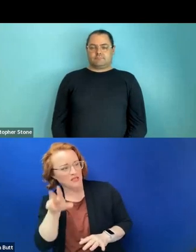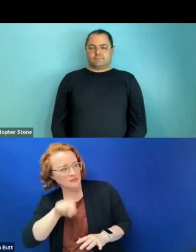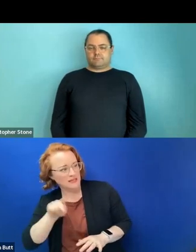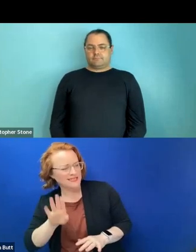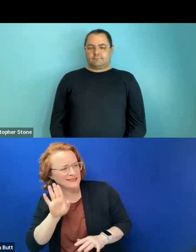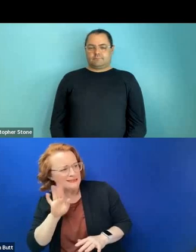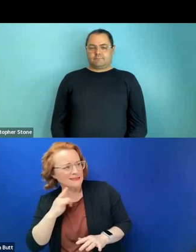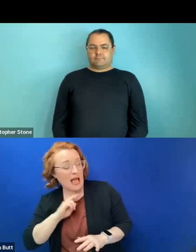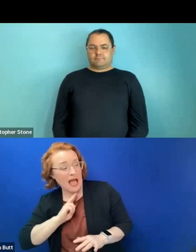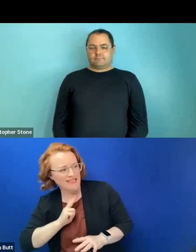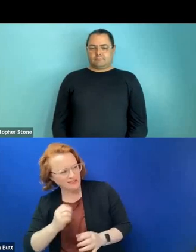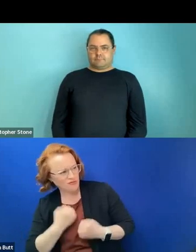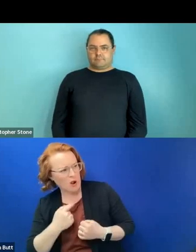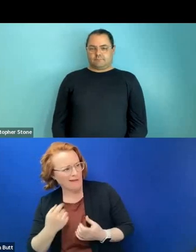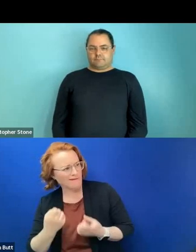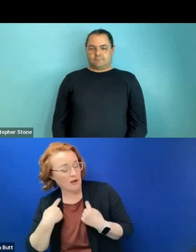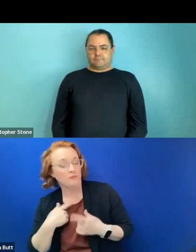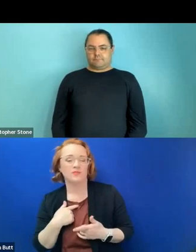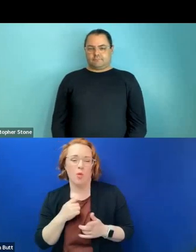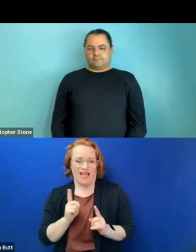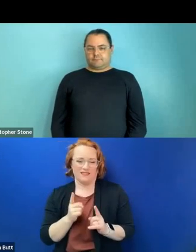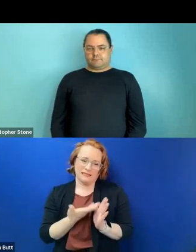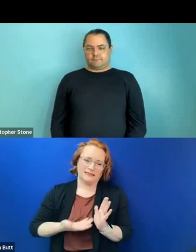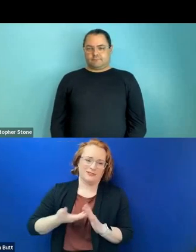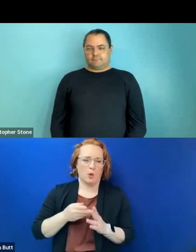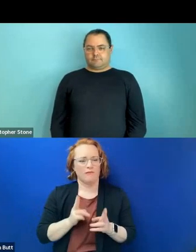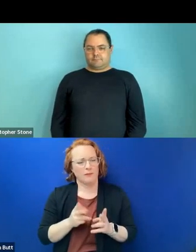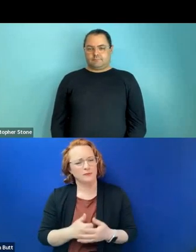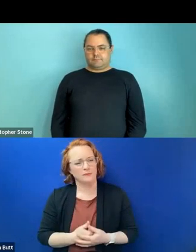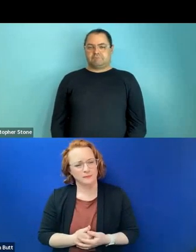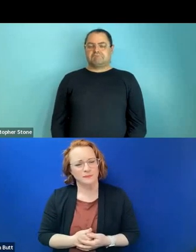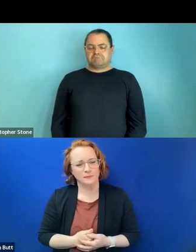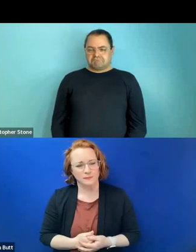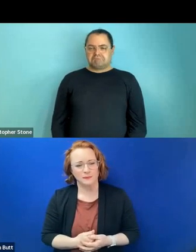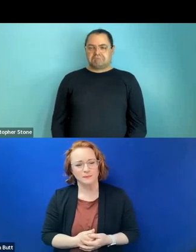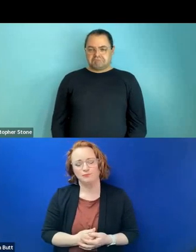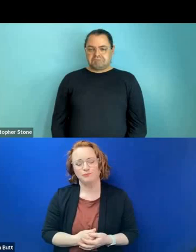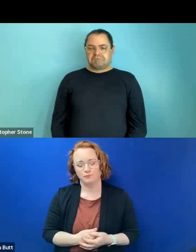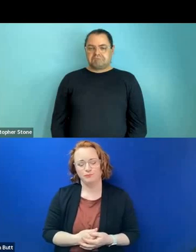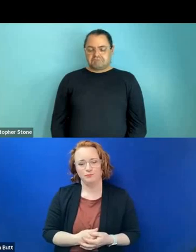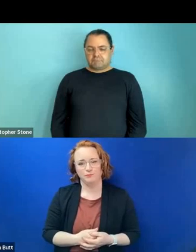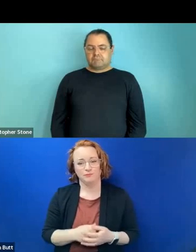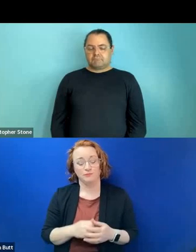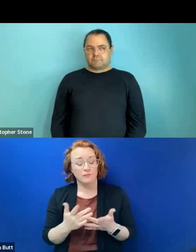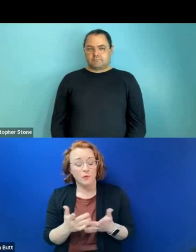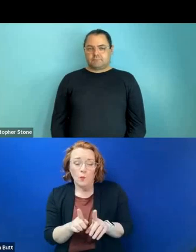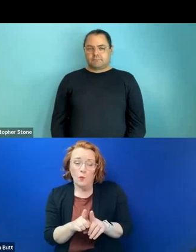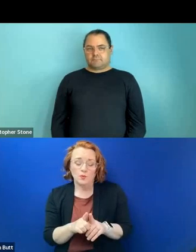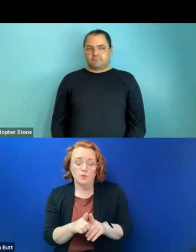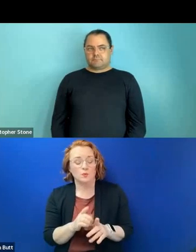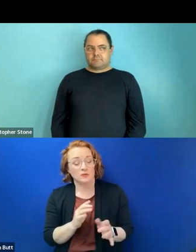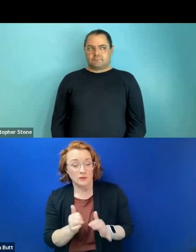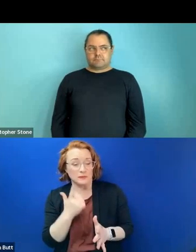not understanding what's going on, Yeah. for example. Yeah. So And it can be also quite